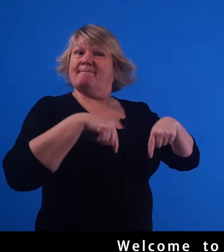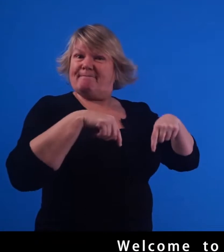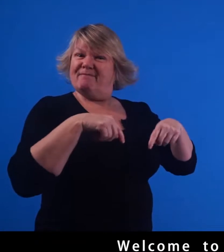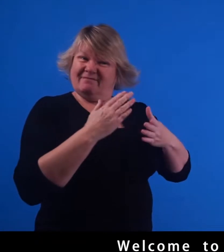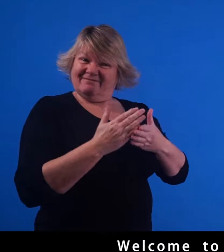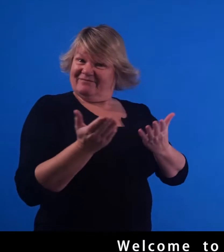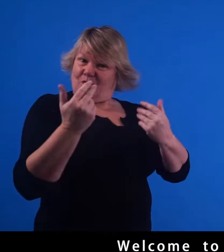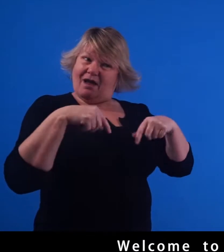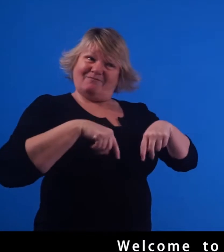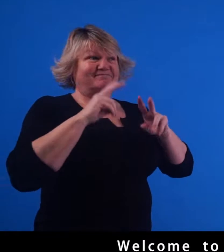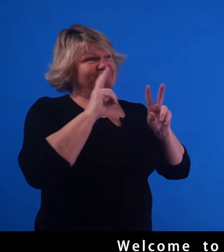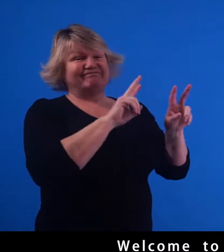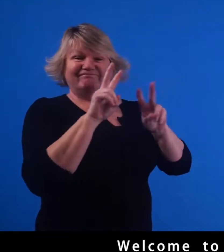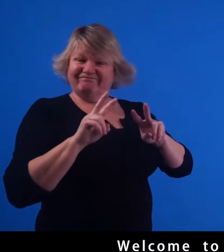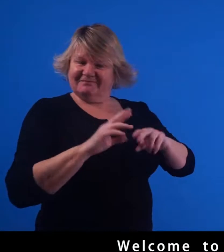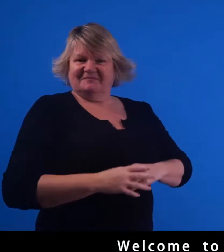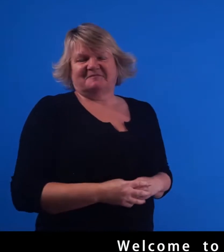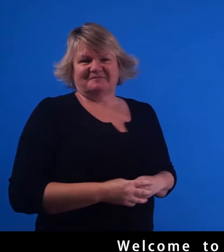Welcome to the Writers' Museum.